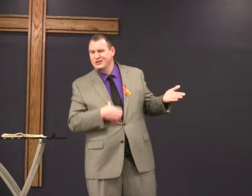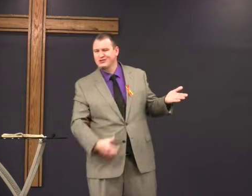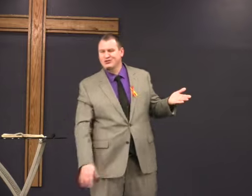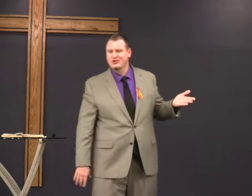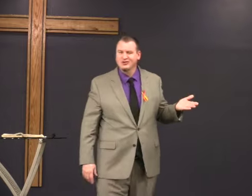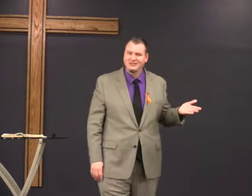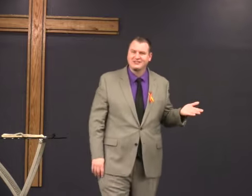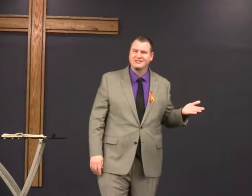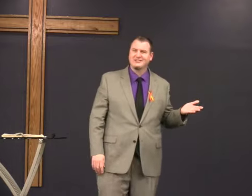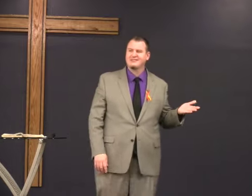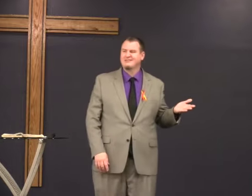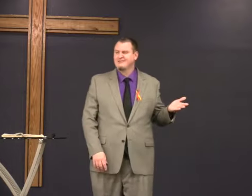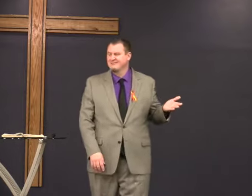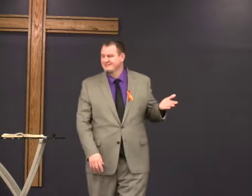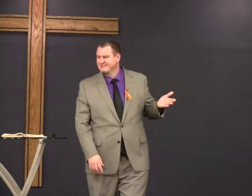wish the chapter stops here.